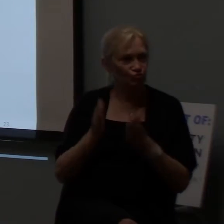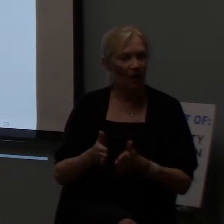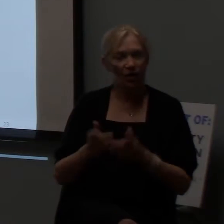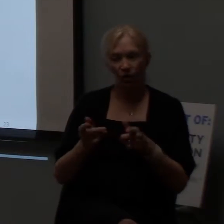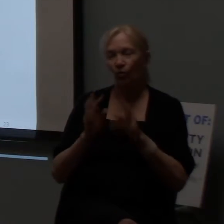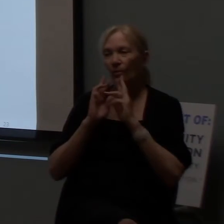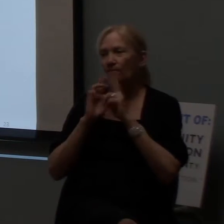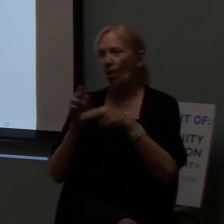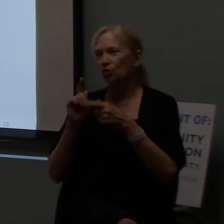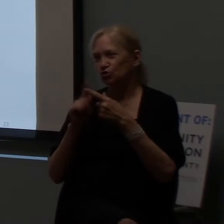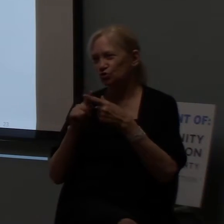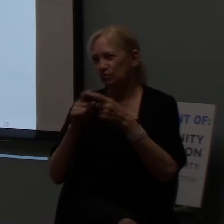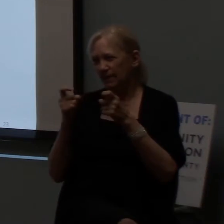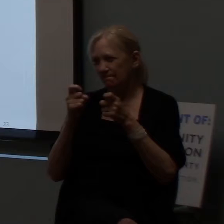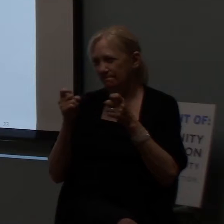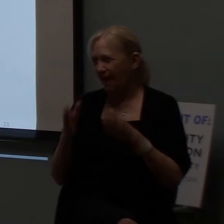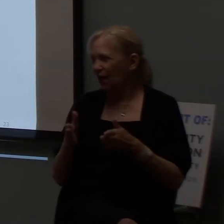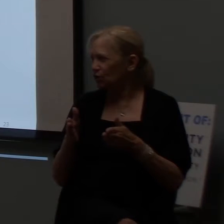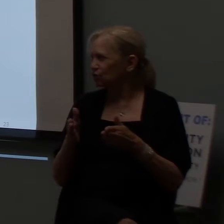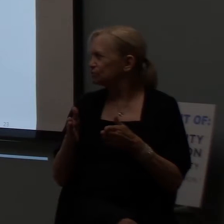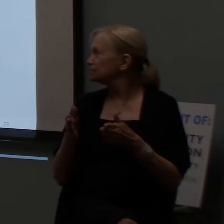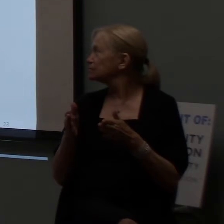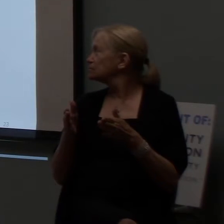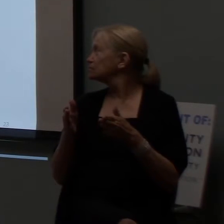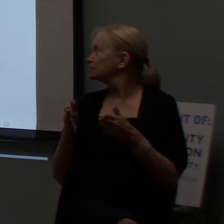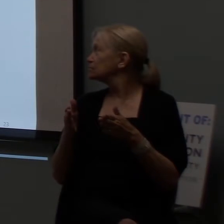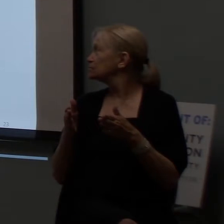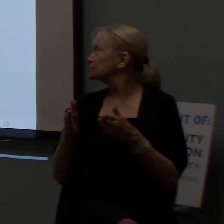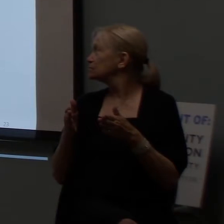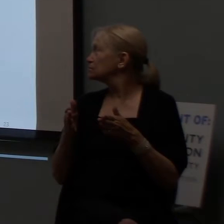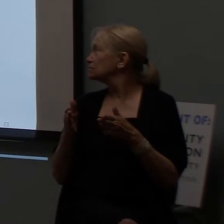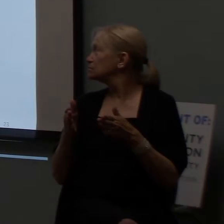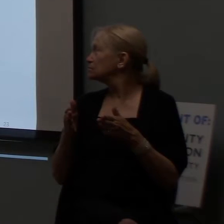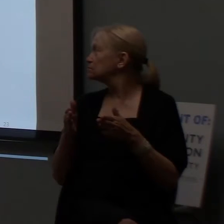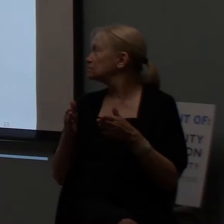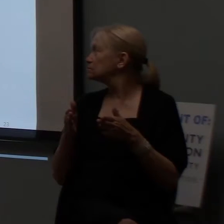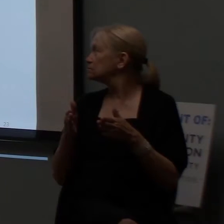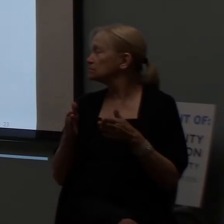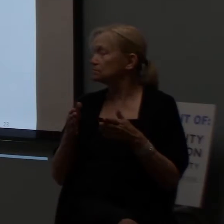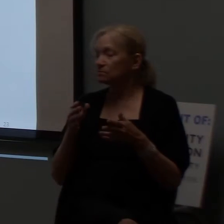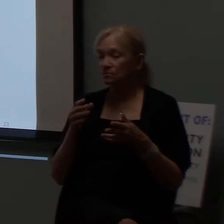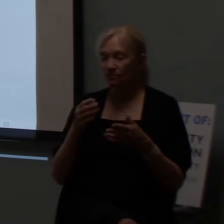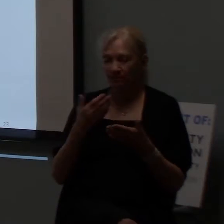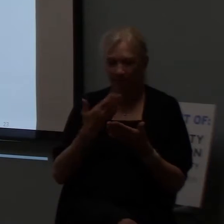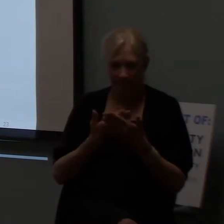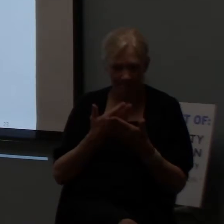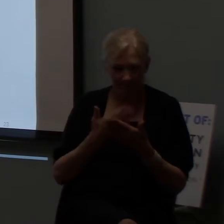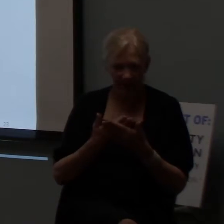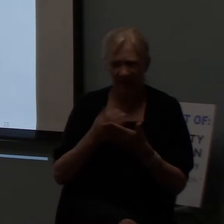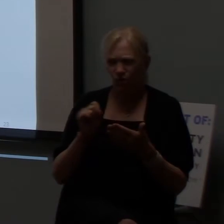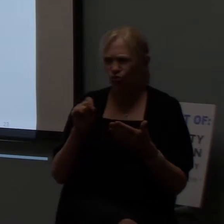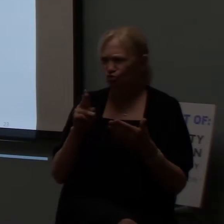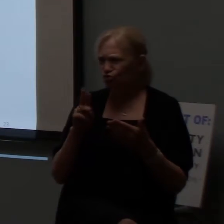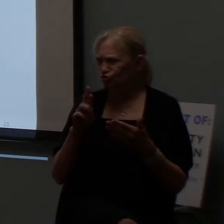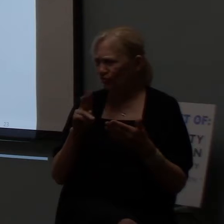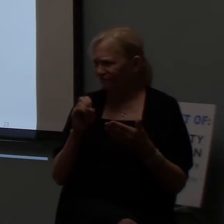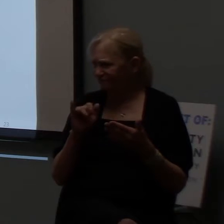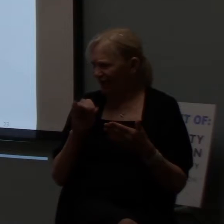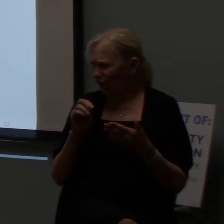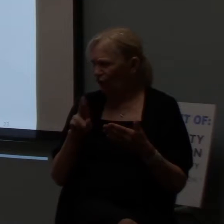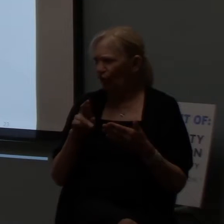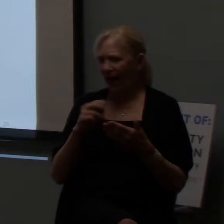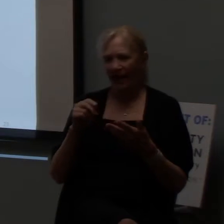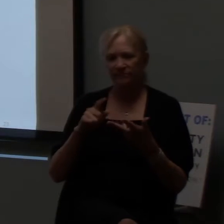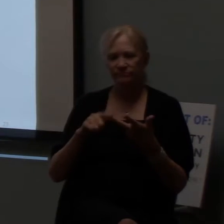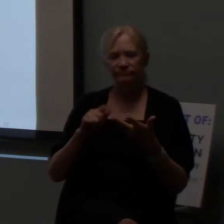manager. I mean, I don't know the details, for, I'm generalizing a little bit, but treasurer, surveyor, and